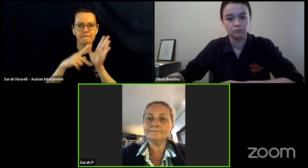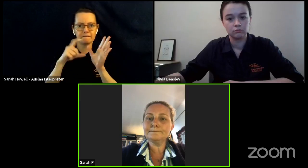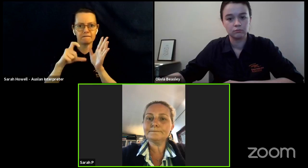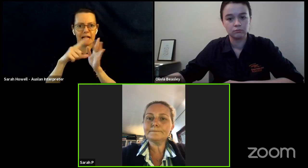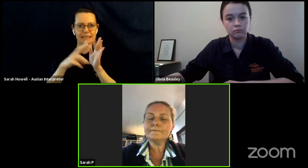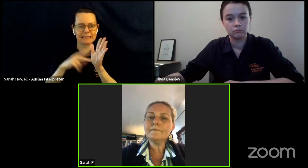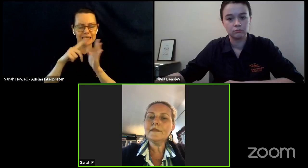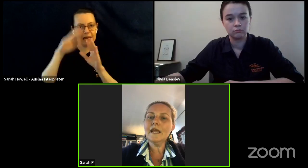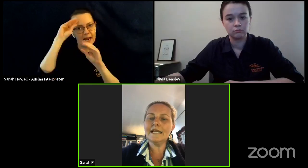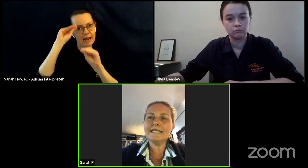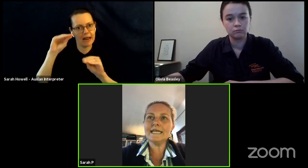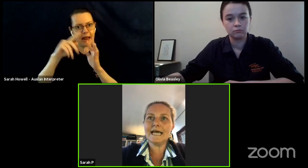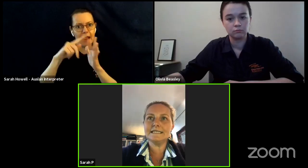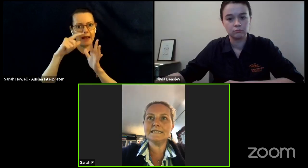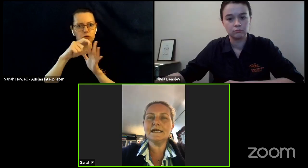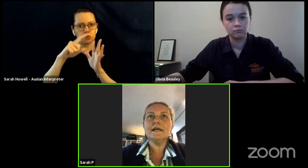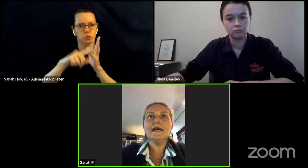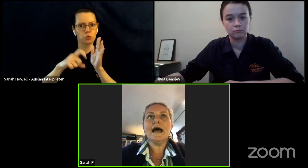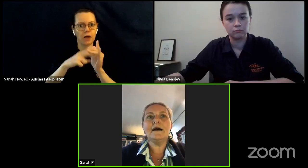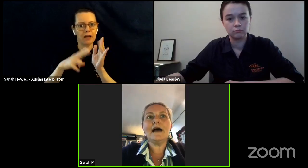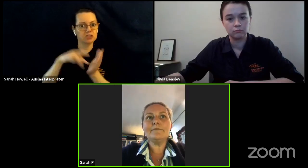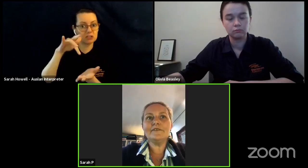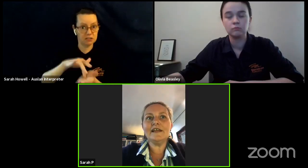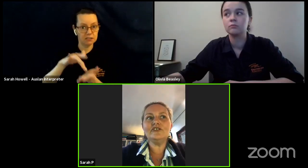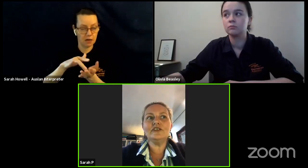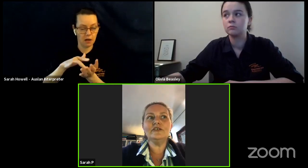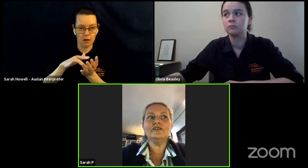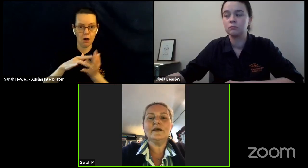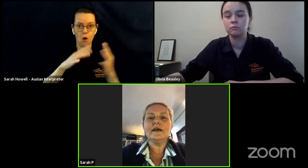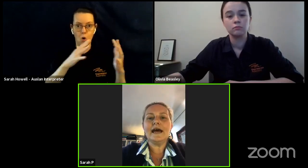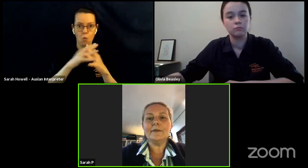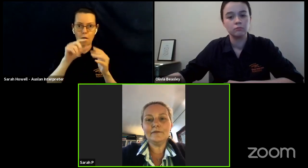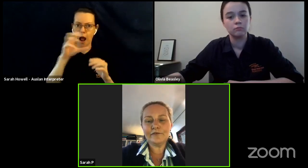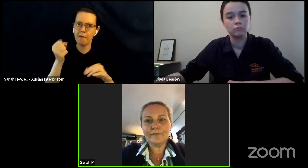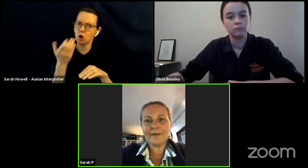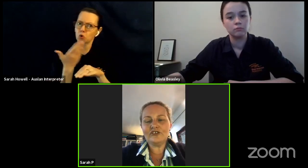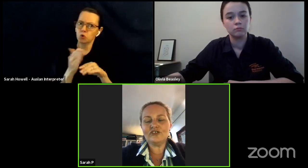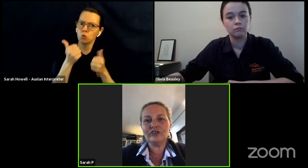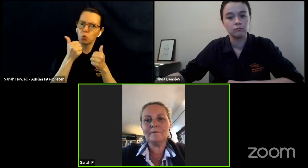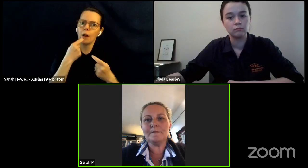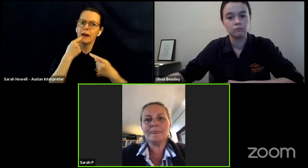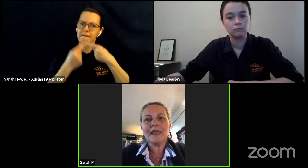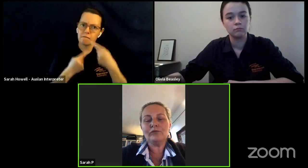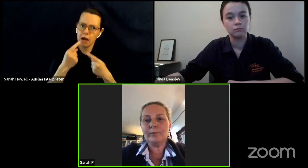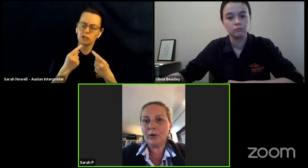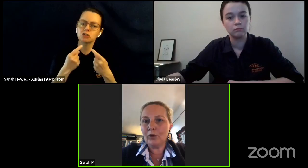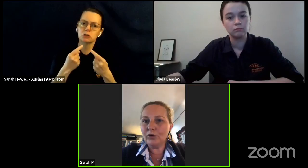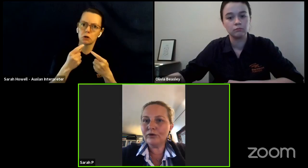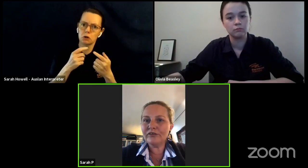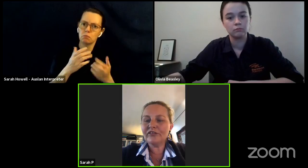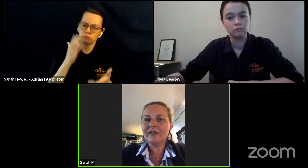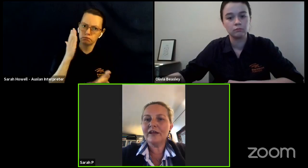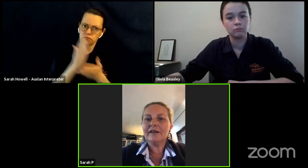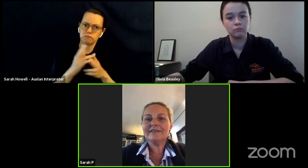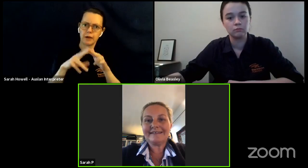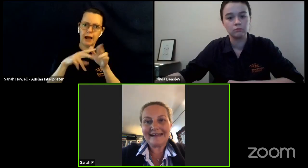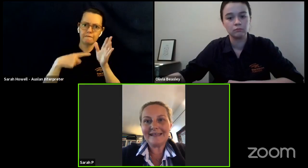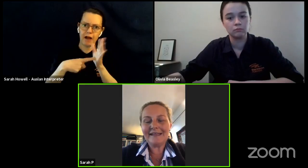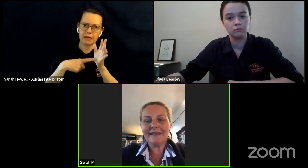Centre, and it has updated information,